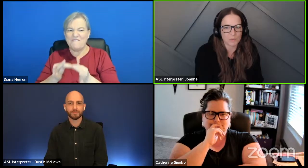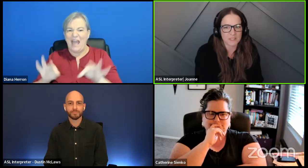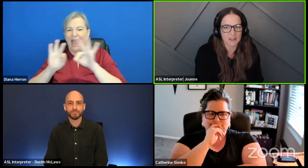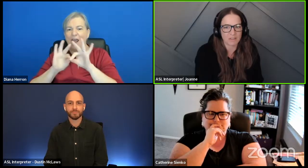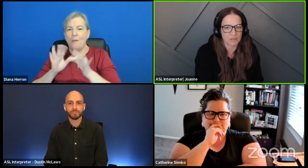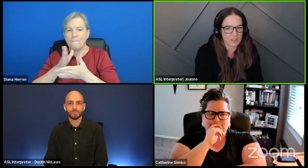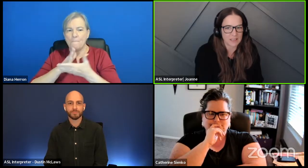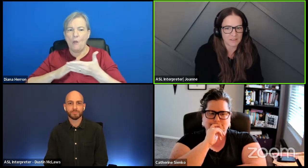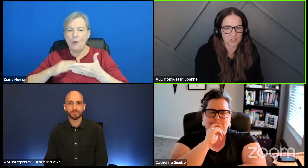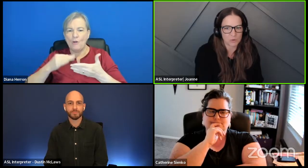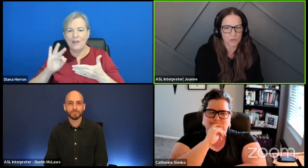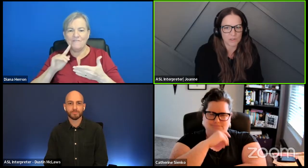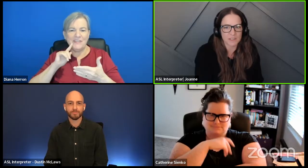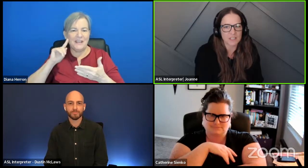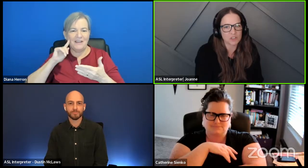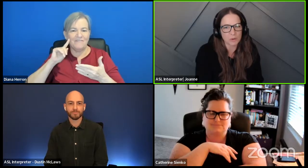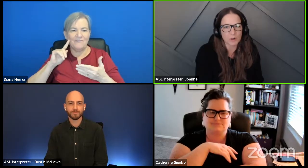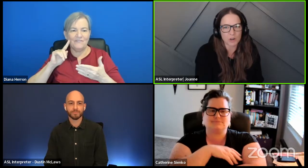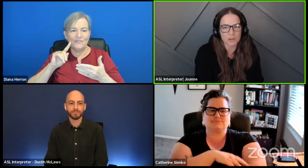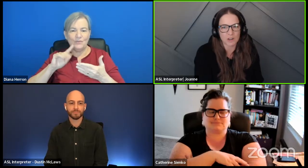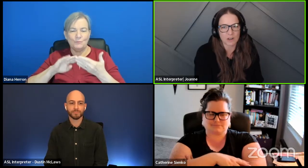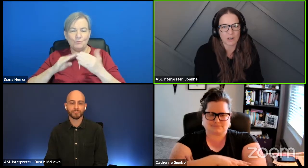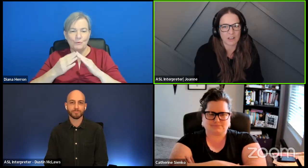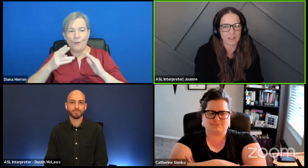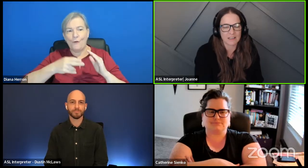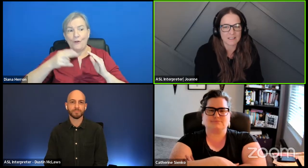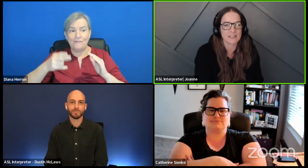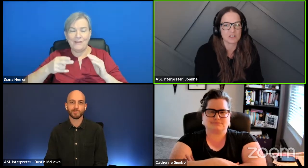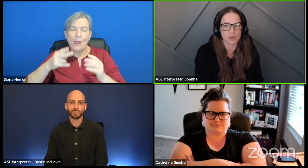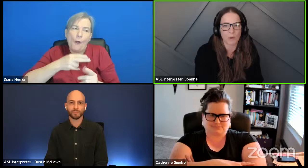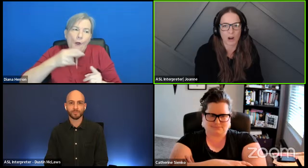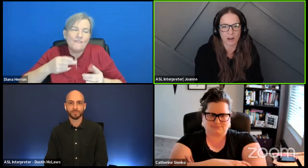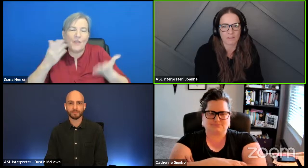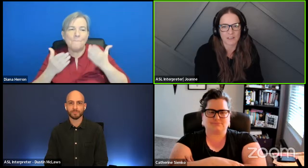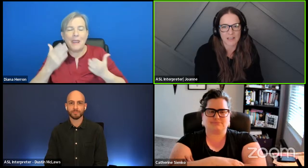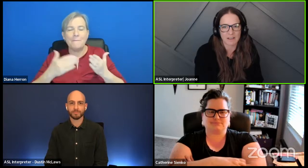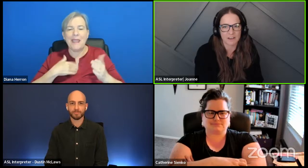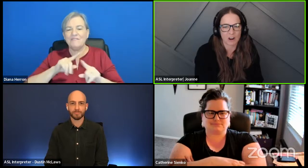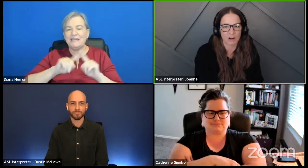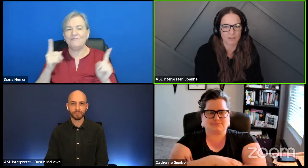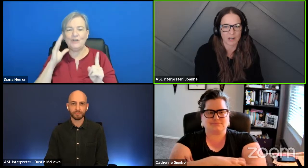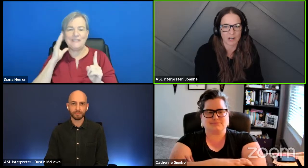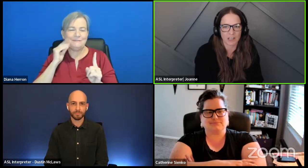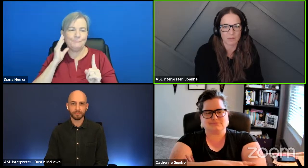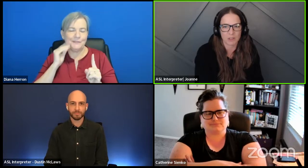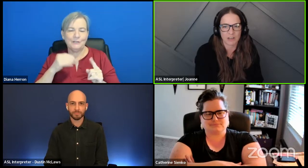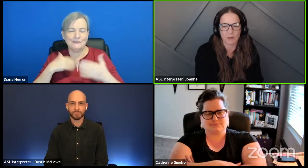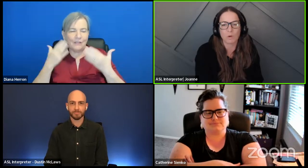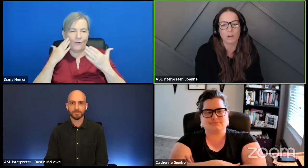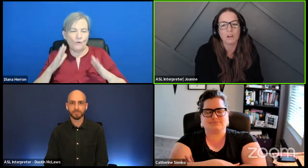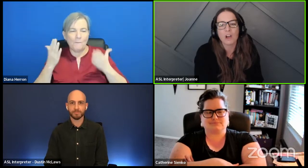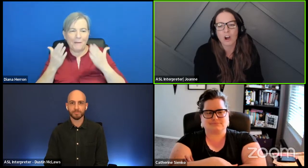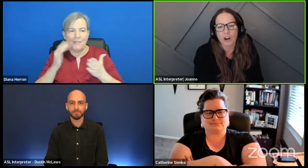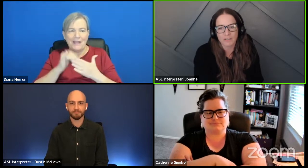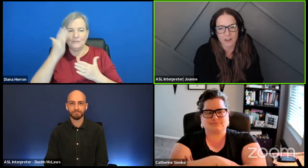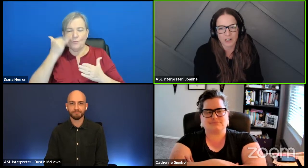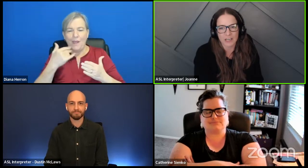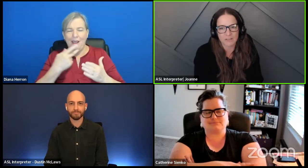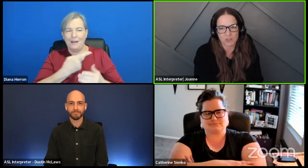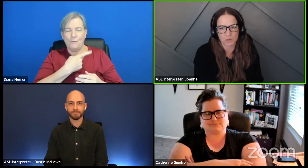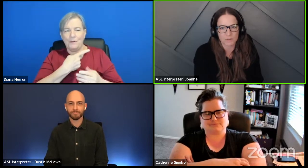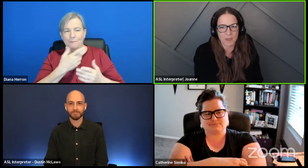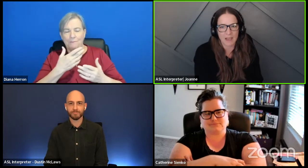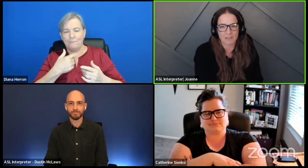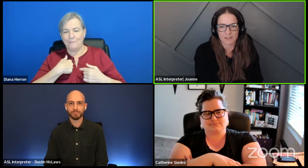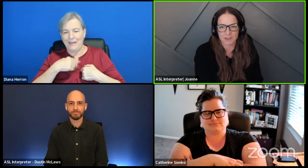certain groups of individuals. Interpreters are an essential part of the deaf and hard of hearing community. Well, hard of